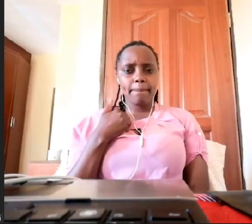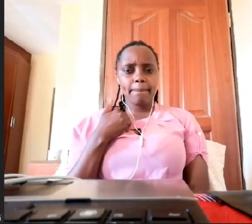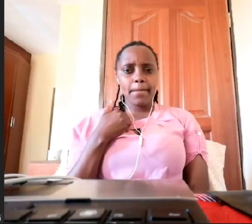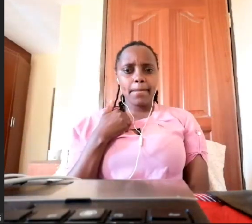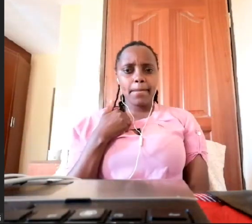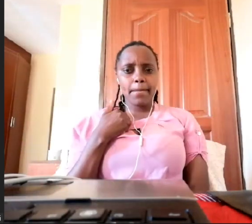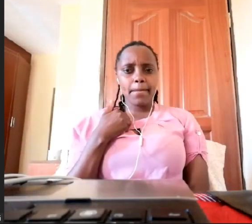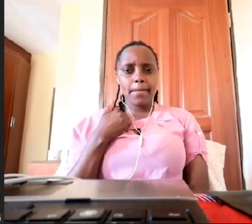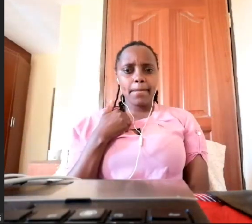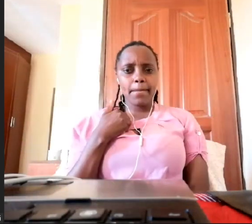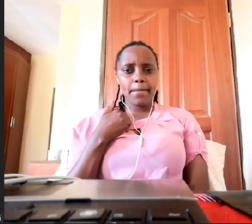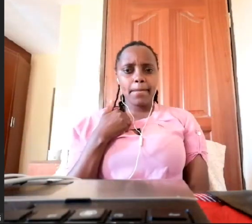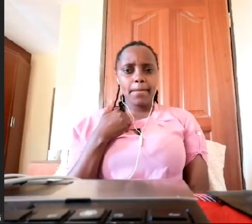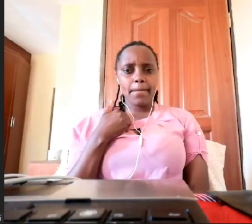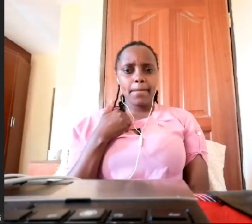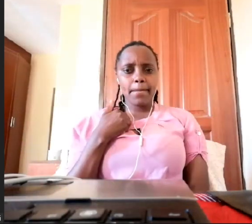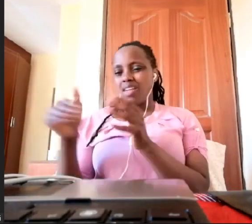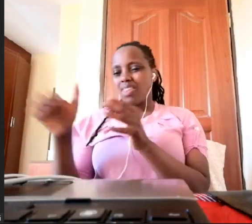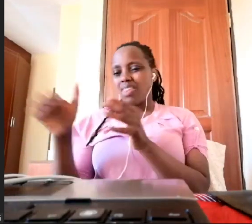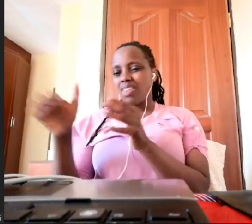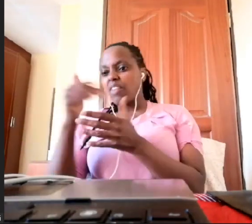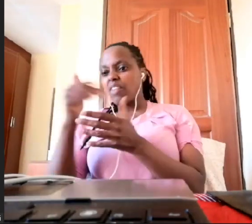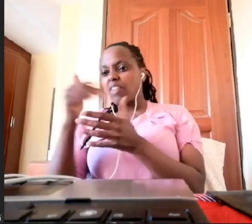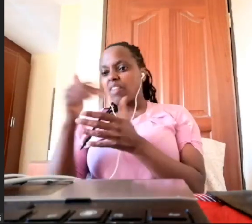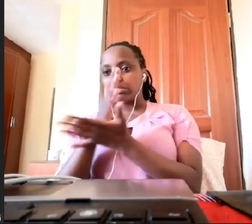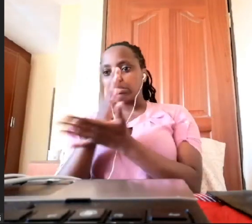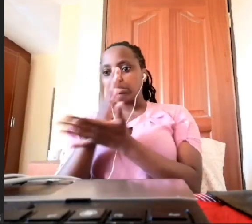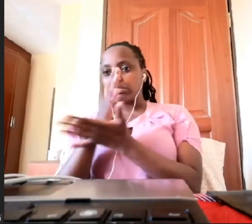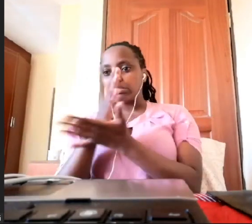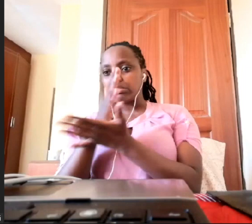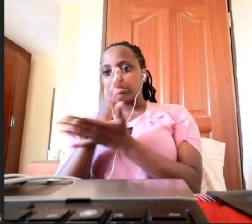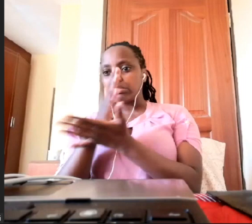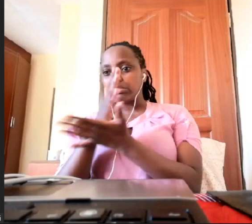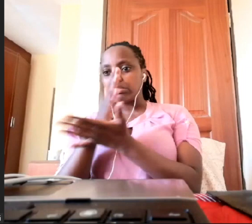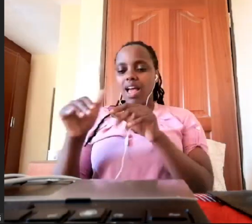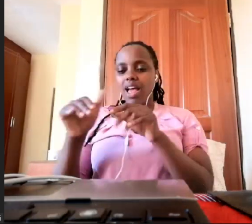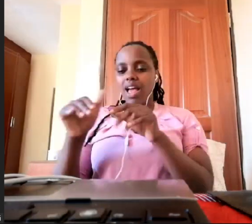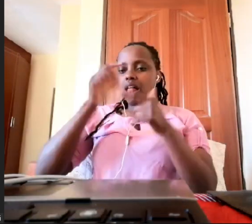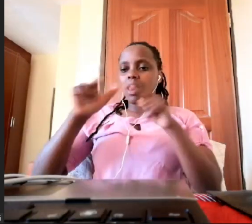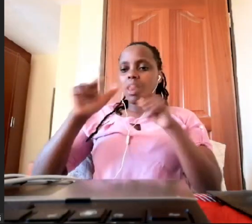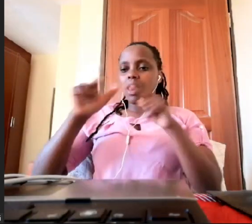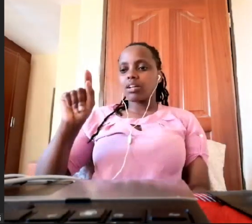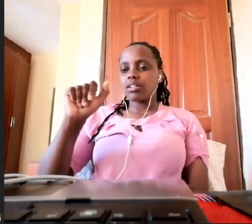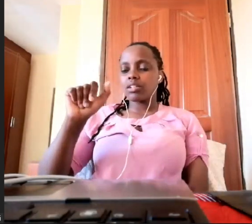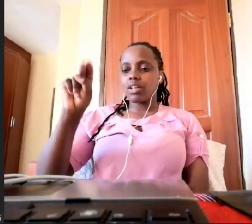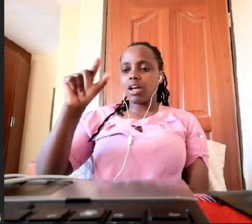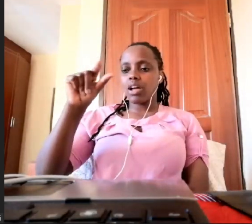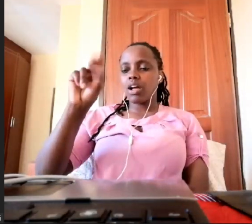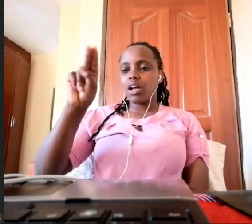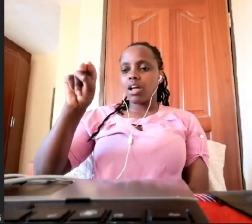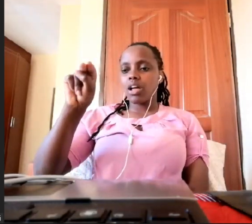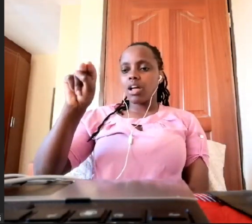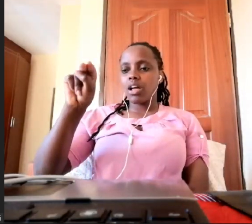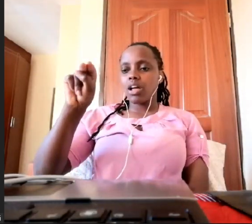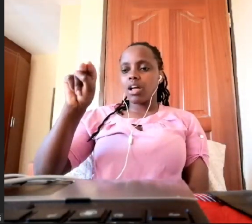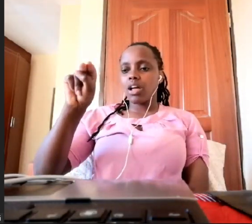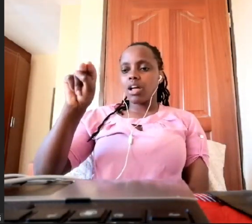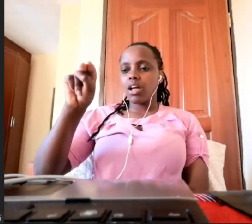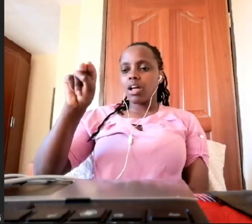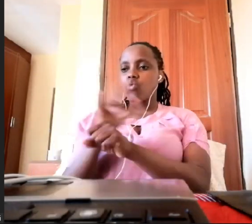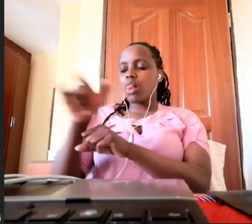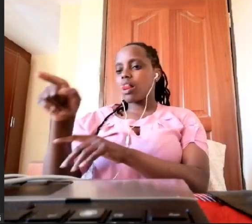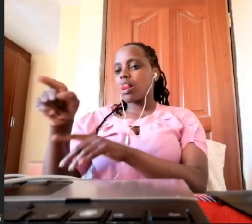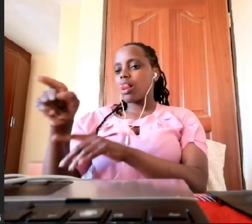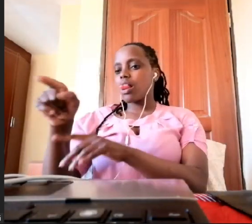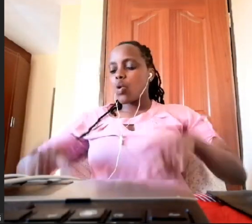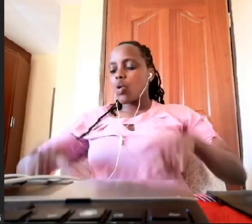there's a section of the province that is found near Lake Tanganyika, and the entire population lost its housing